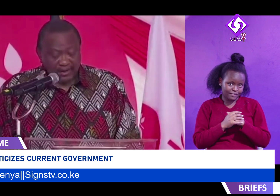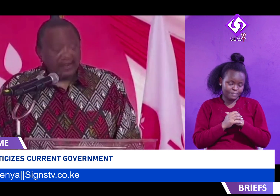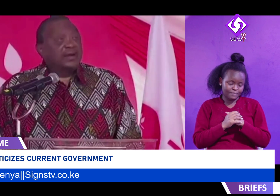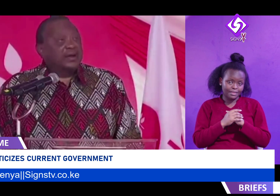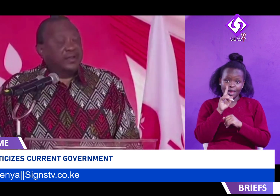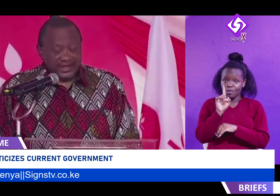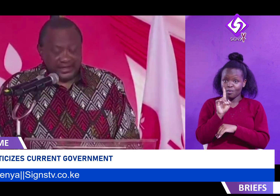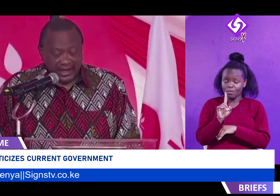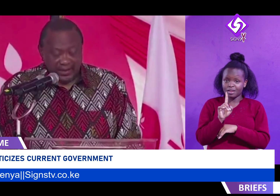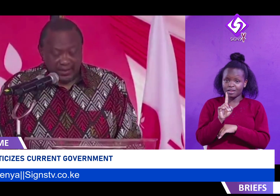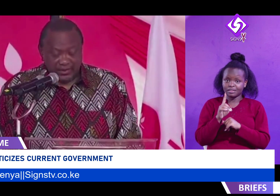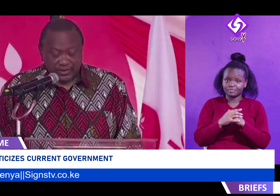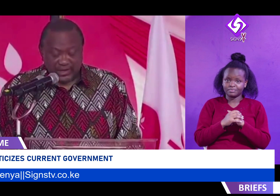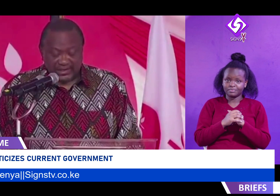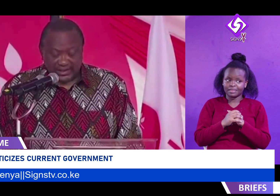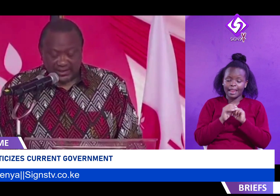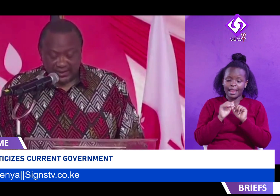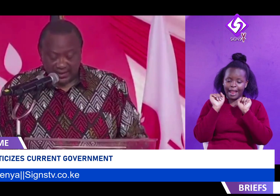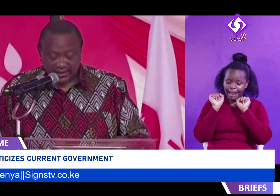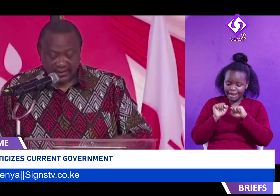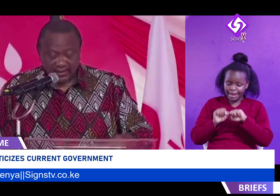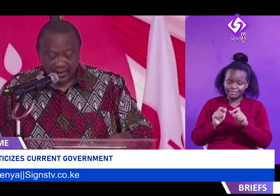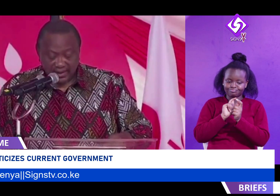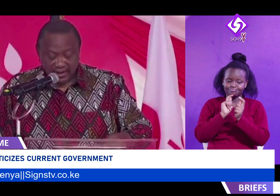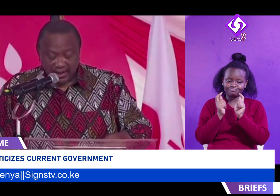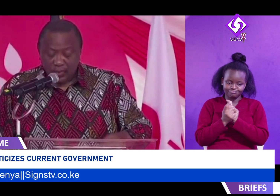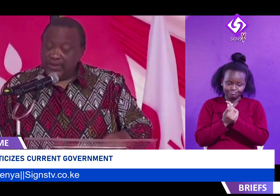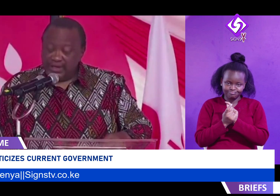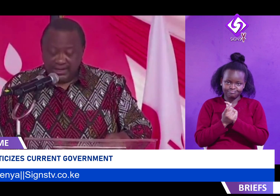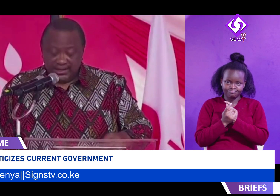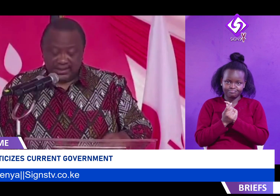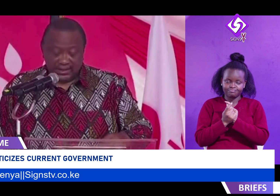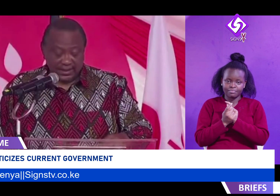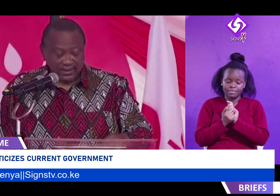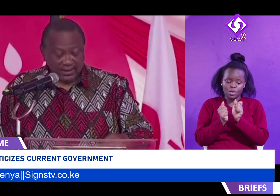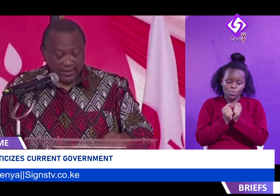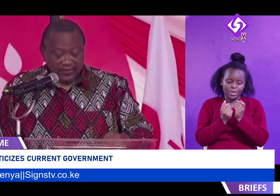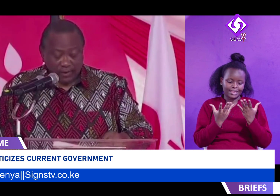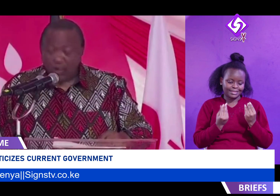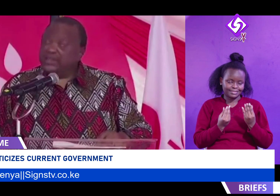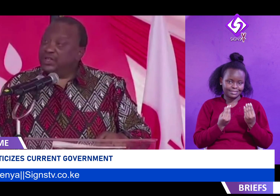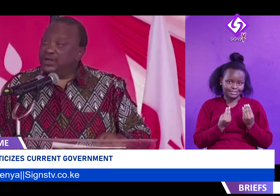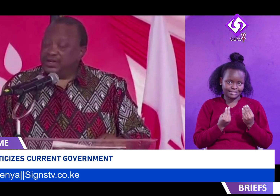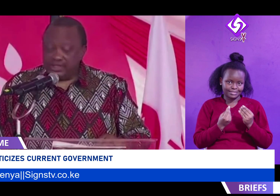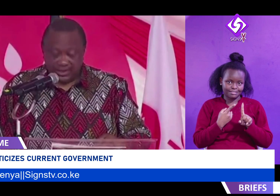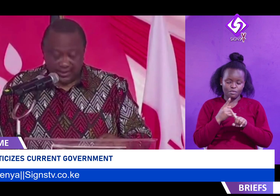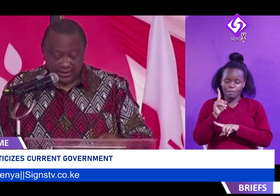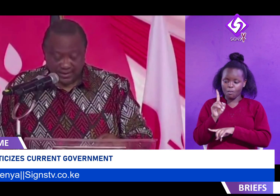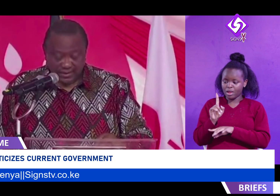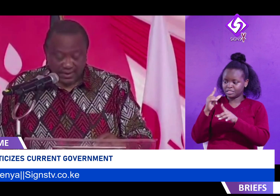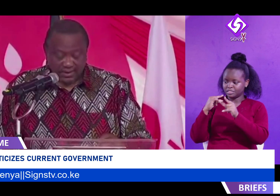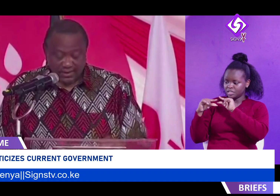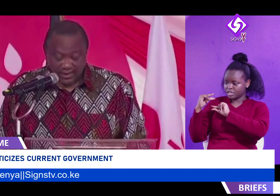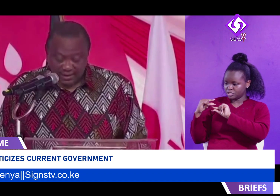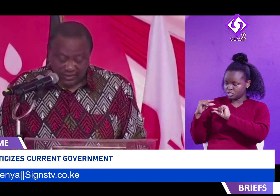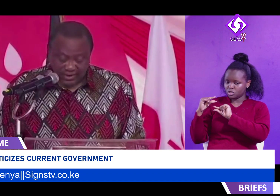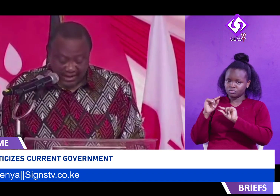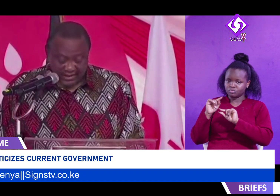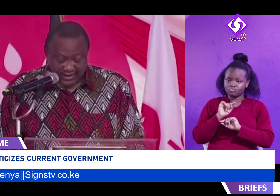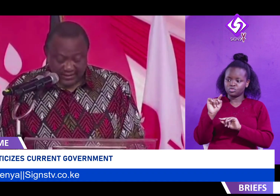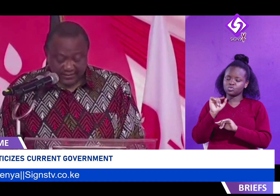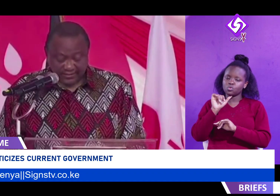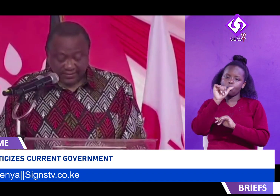one that is able to transist with ease from one generation